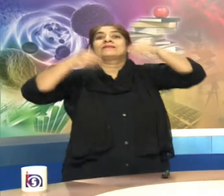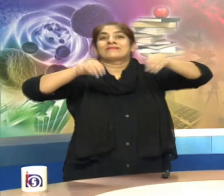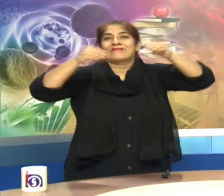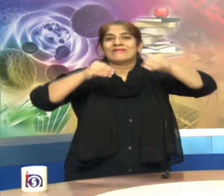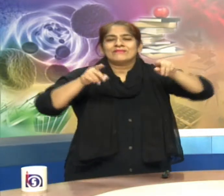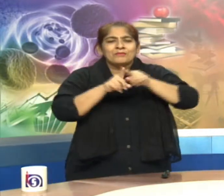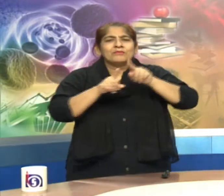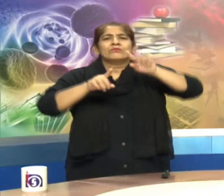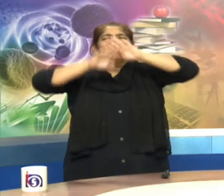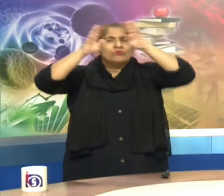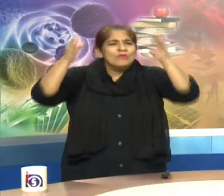Salesmanship.